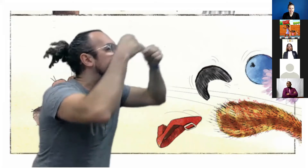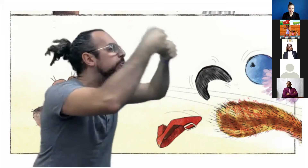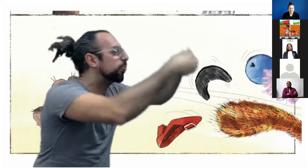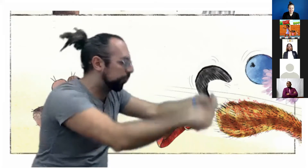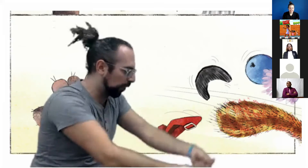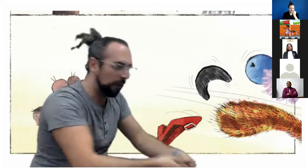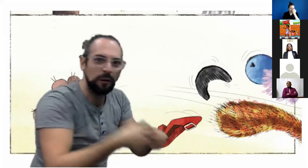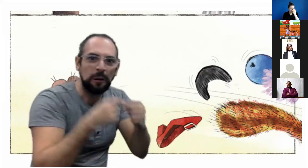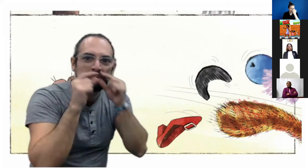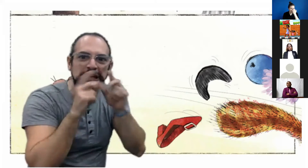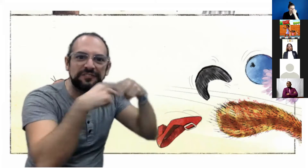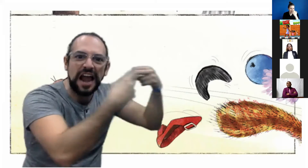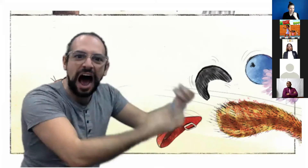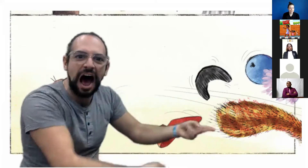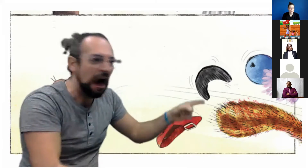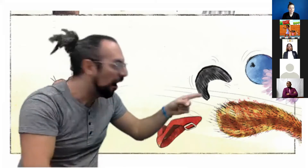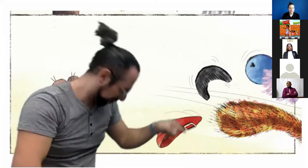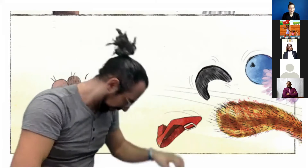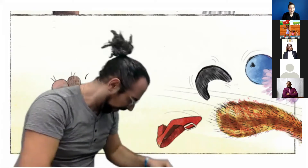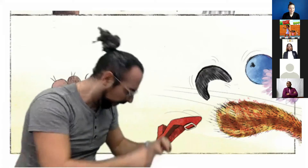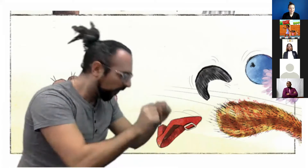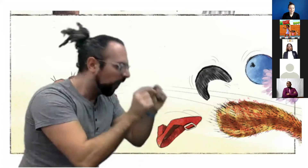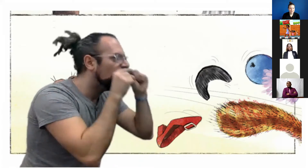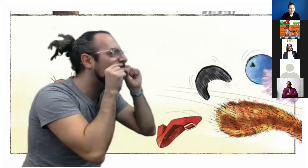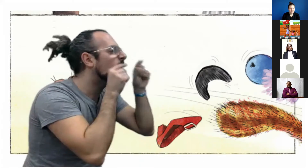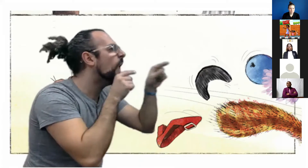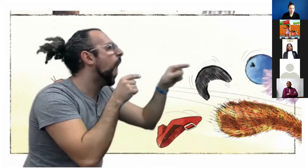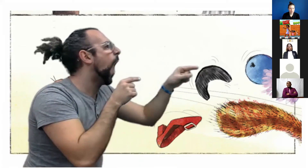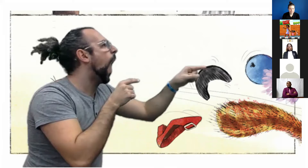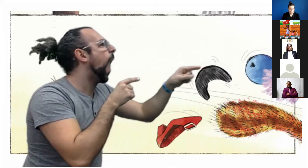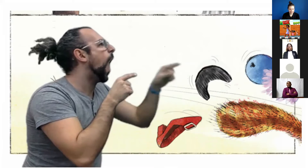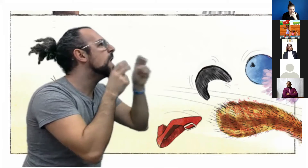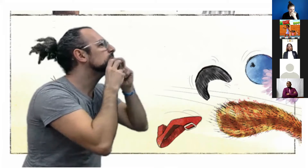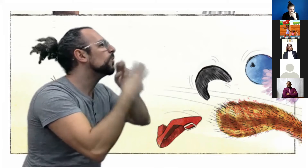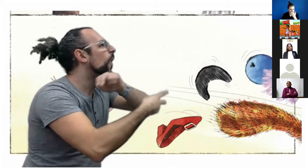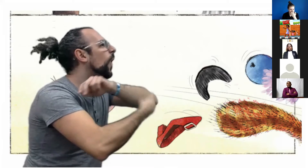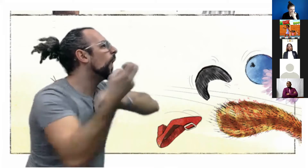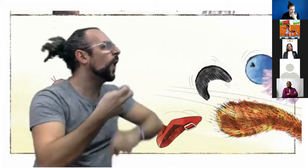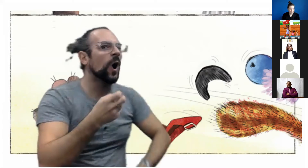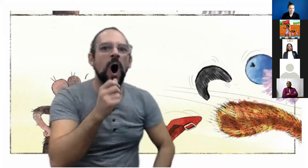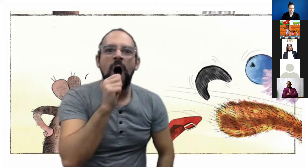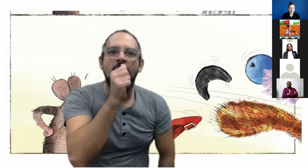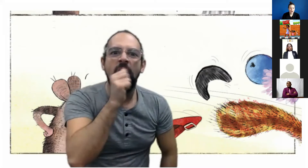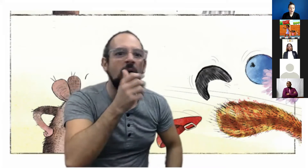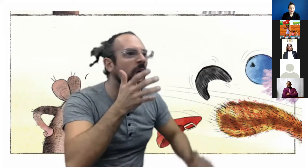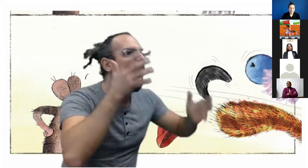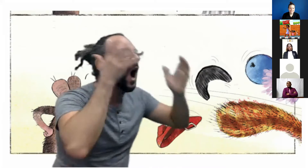Hey, that was Chipmunk, just wearing a disguise.